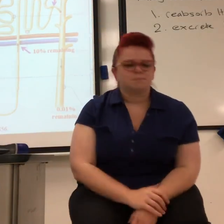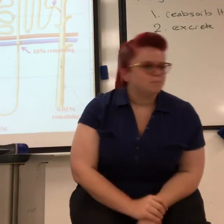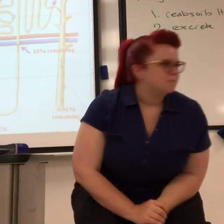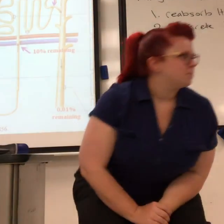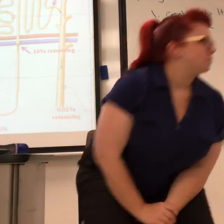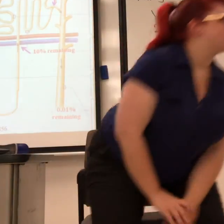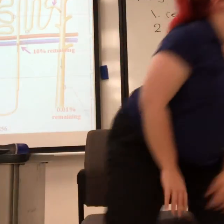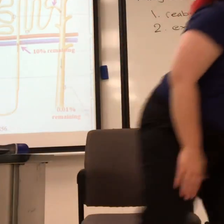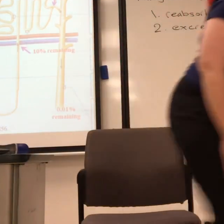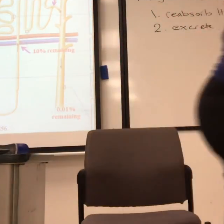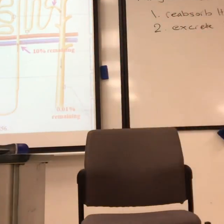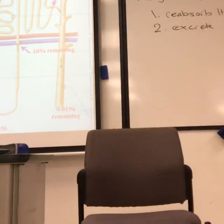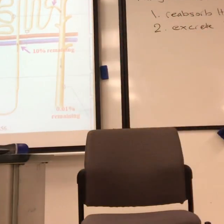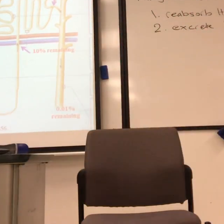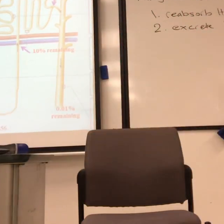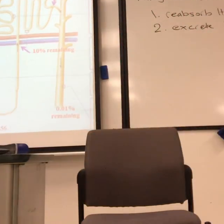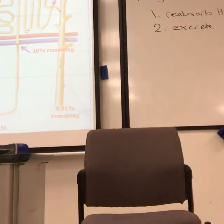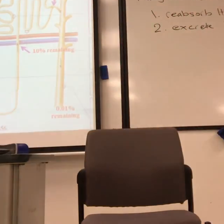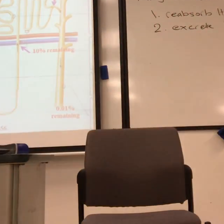but